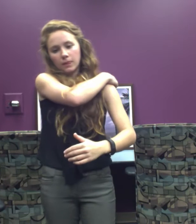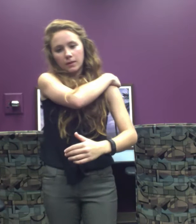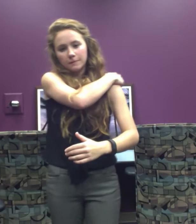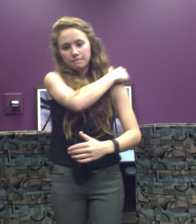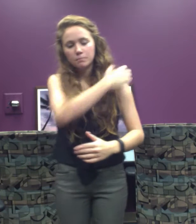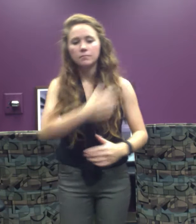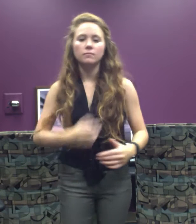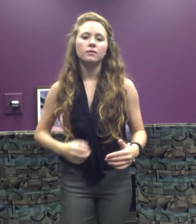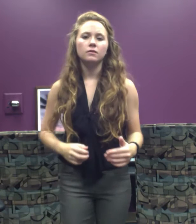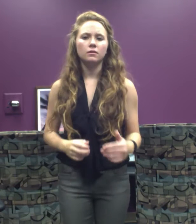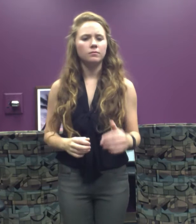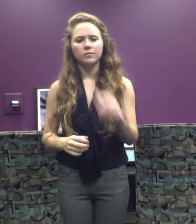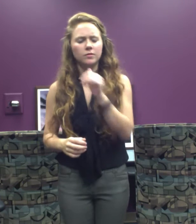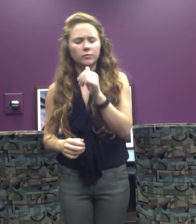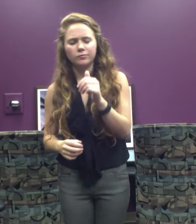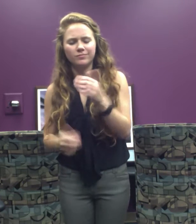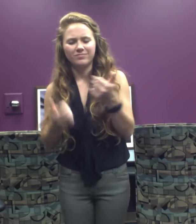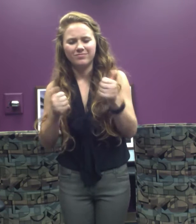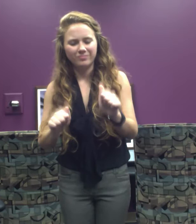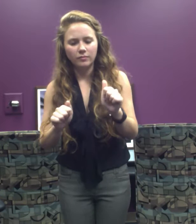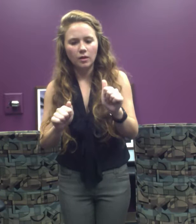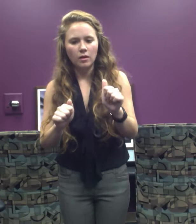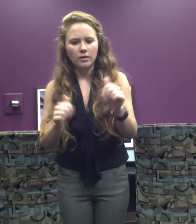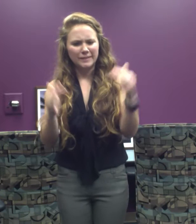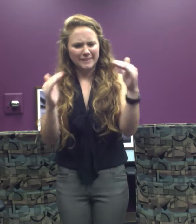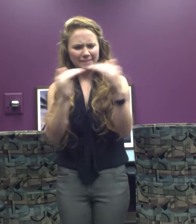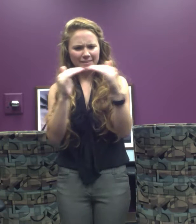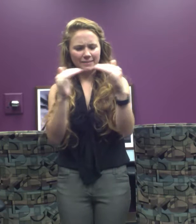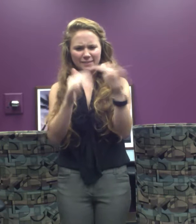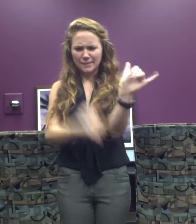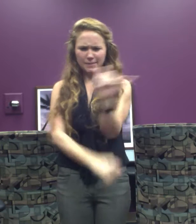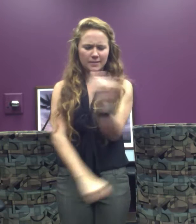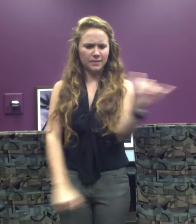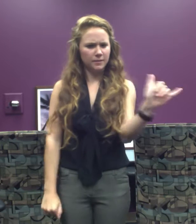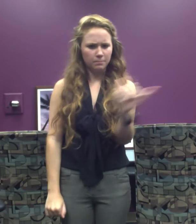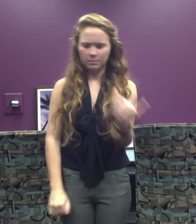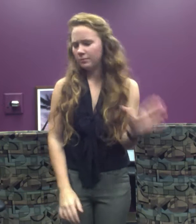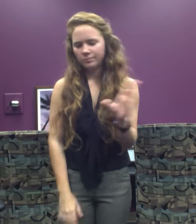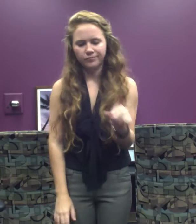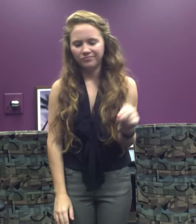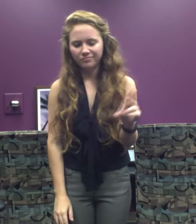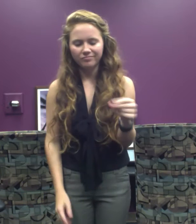Yeah, don't try and make it the same. That's right. Okay.